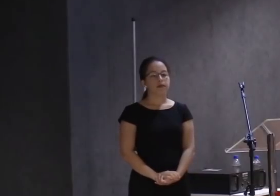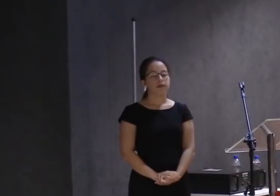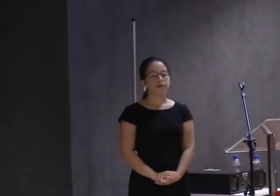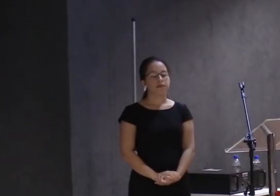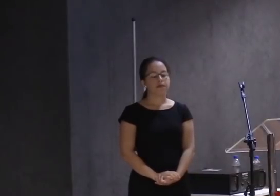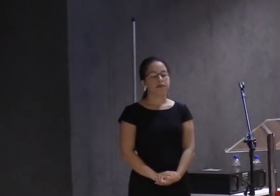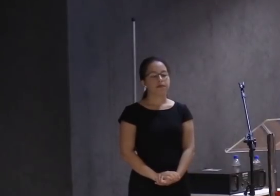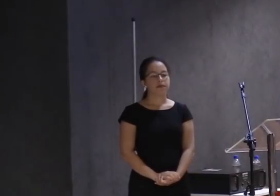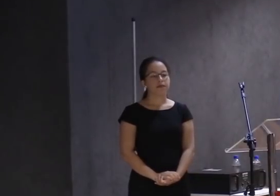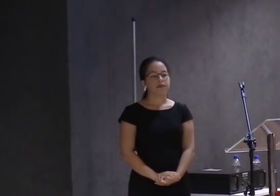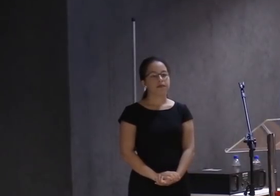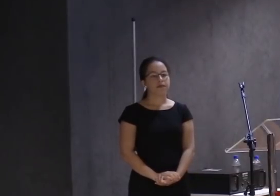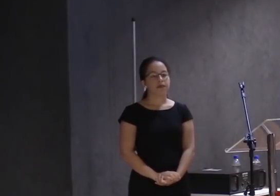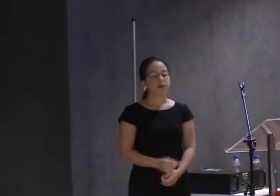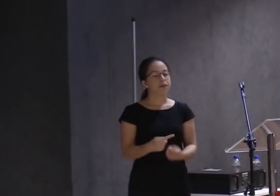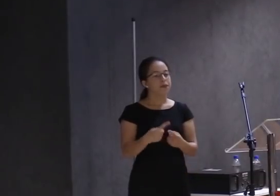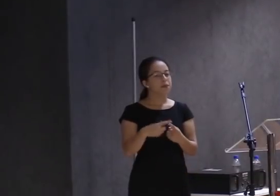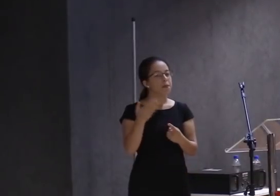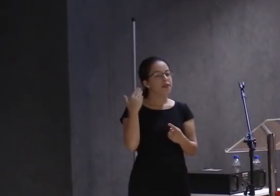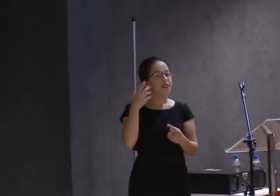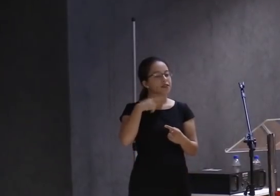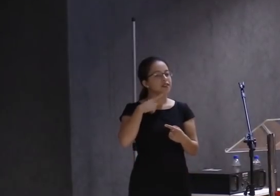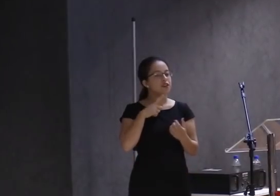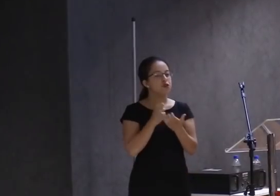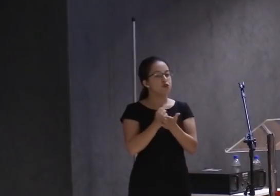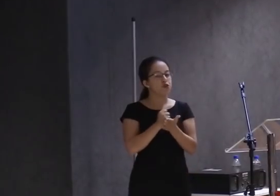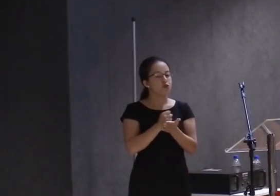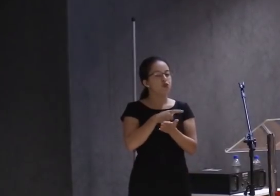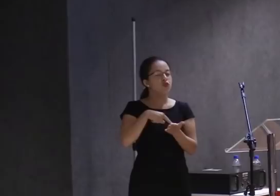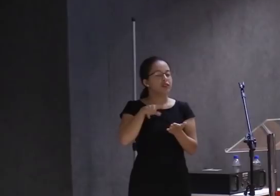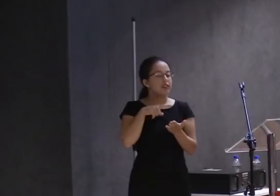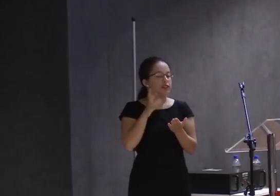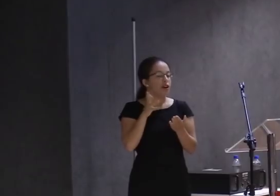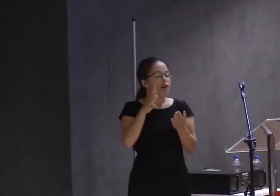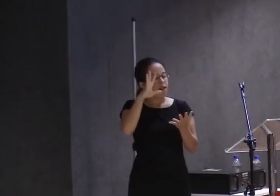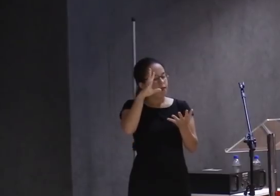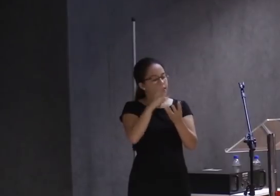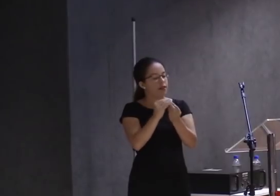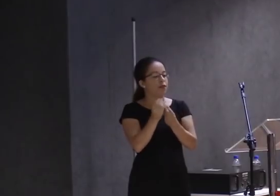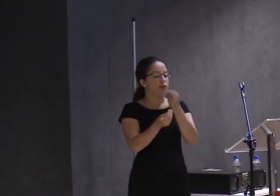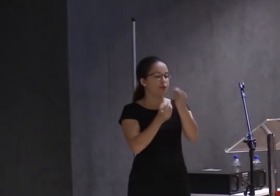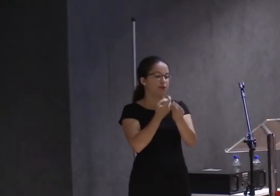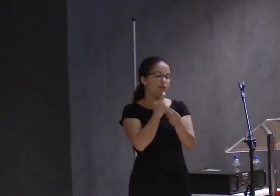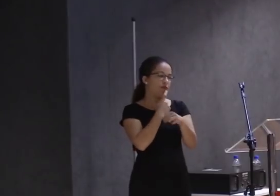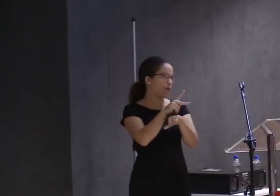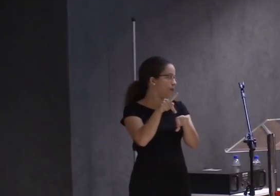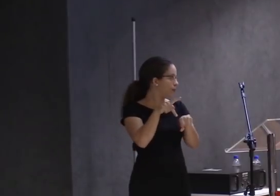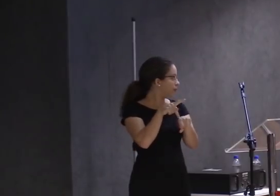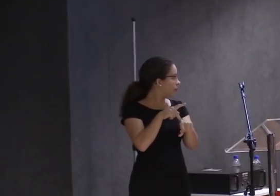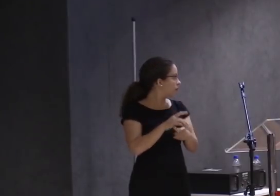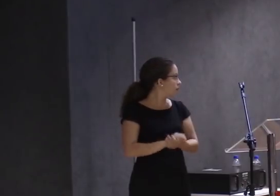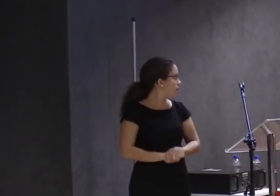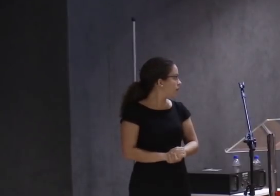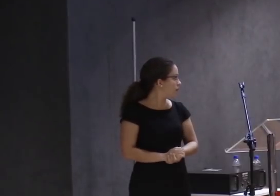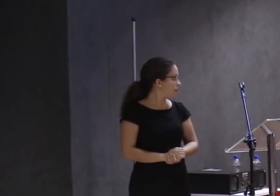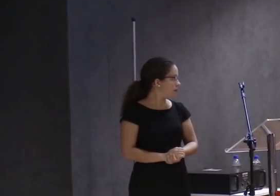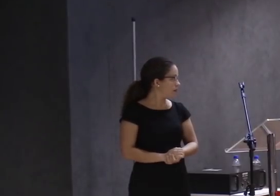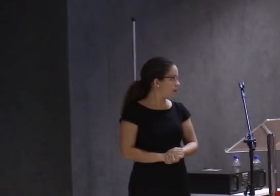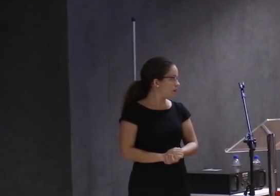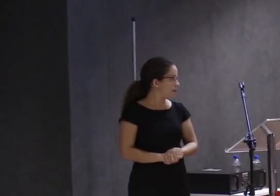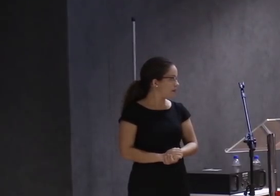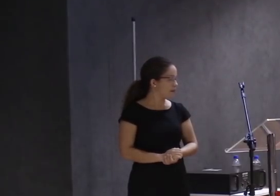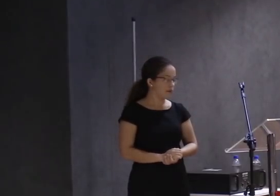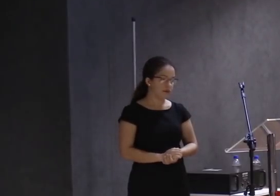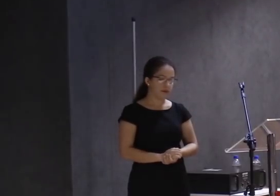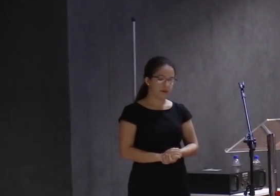sobre a Finlândia devido ao jogo passado. I work in Hamk University of Applied Sciences and